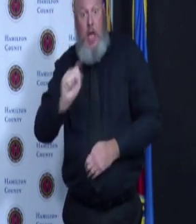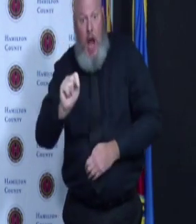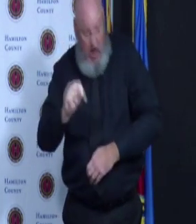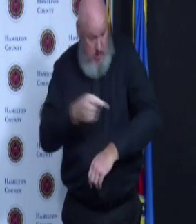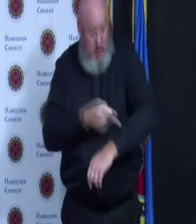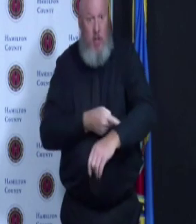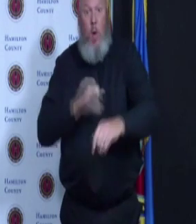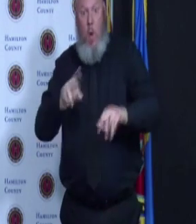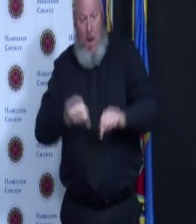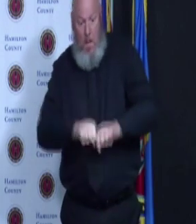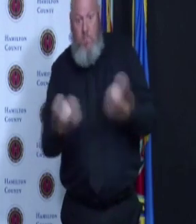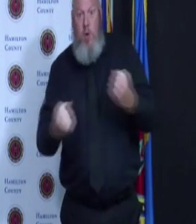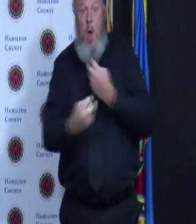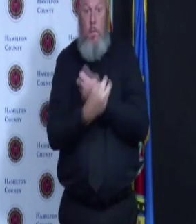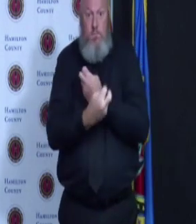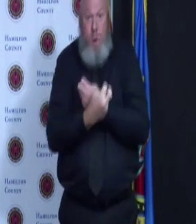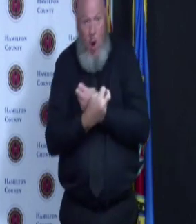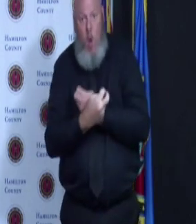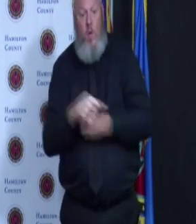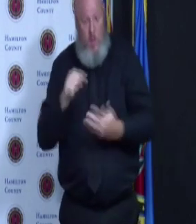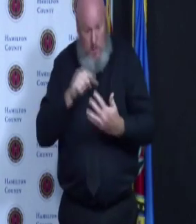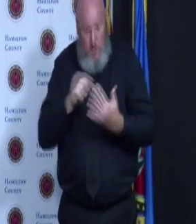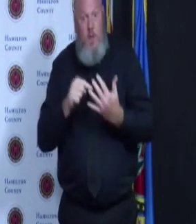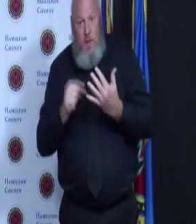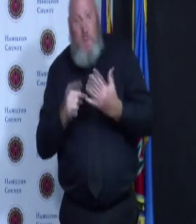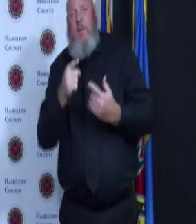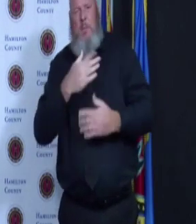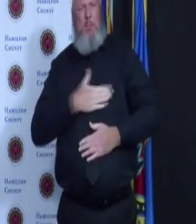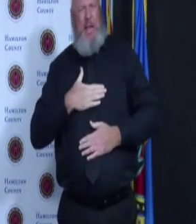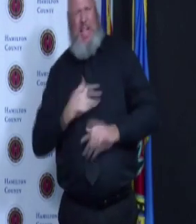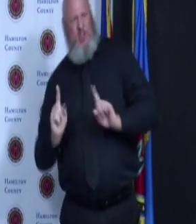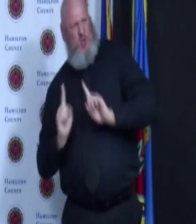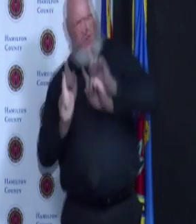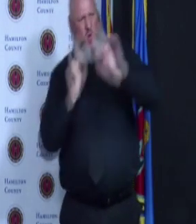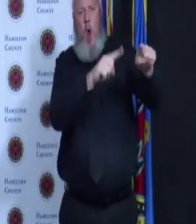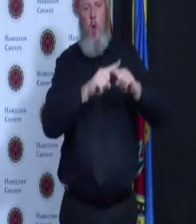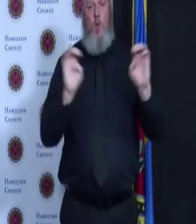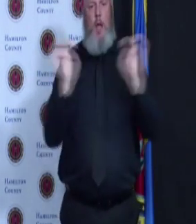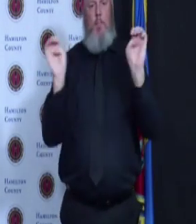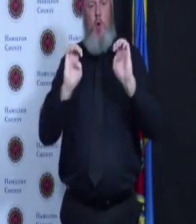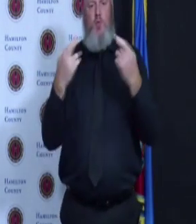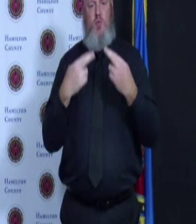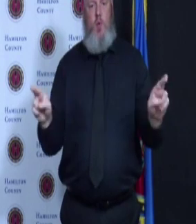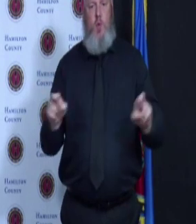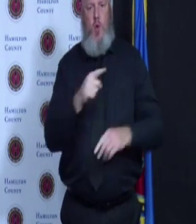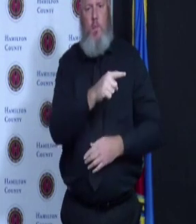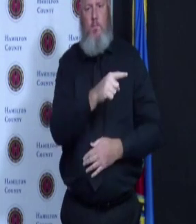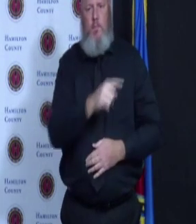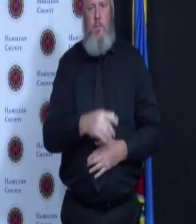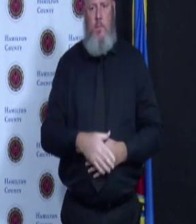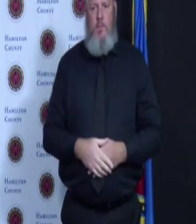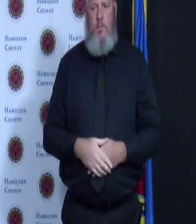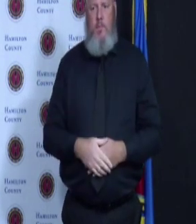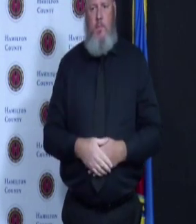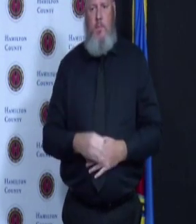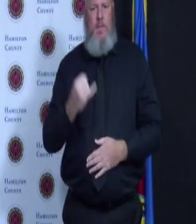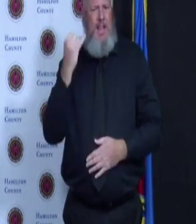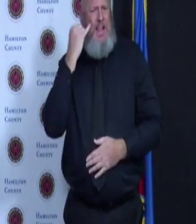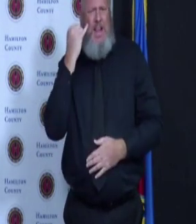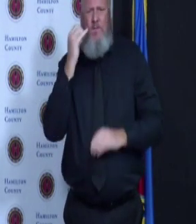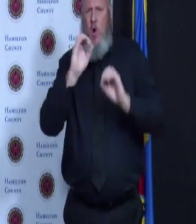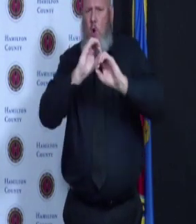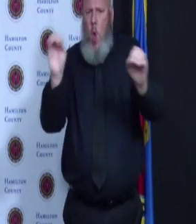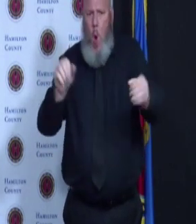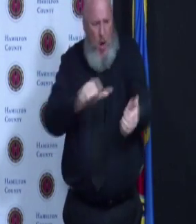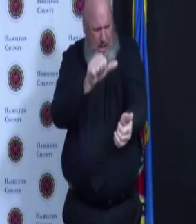note. Our health department is overwhelmed with calls from businesses who don't understand whether the governor's stay-at-home order applies to